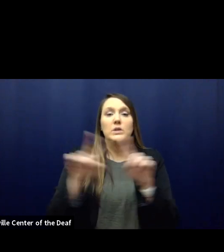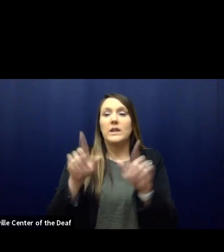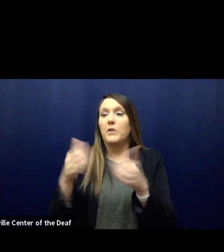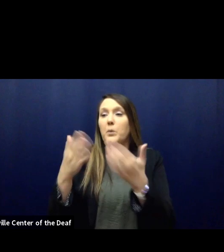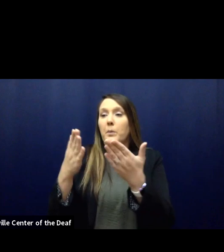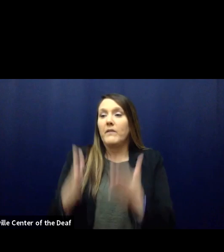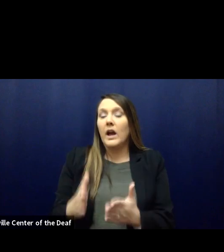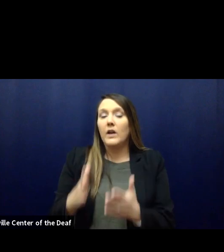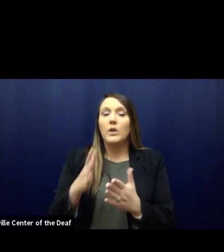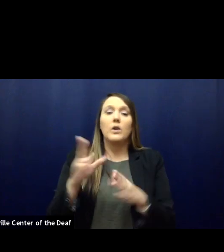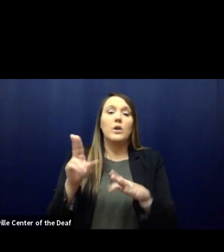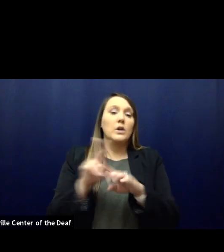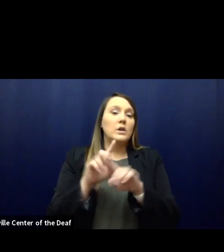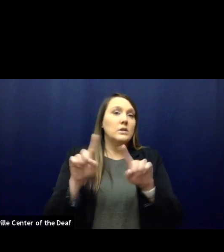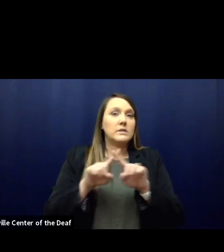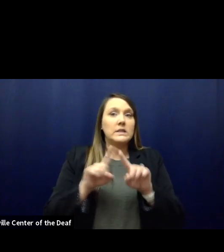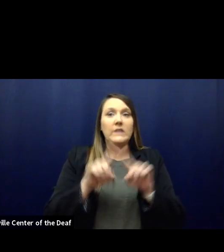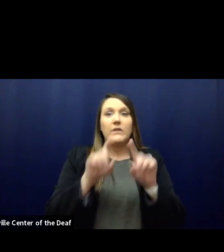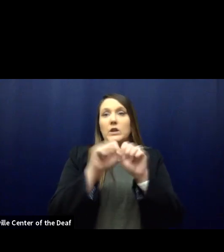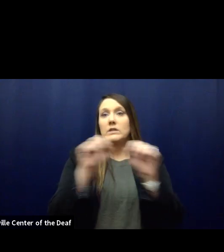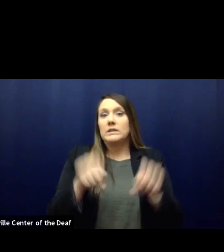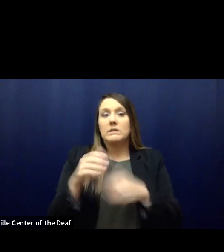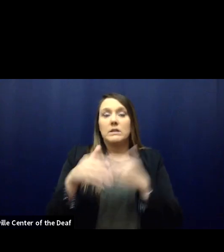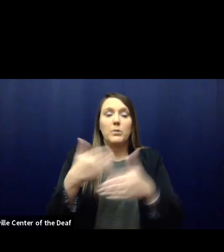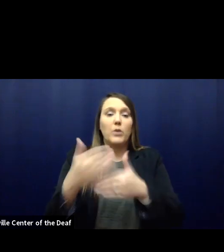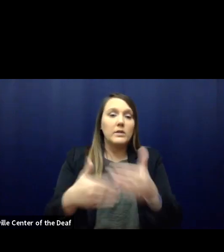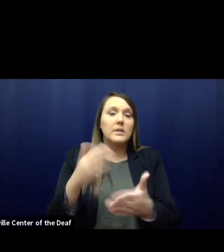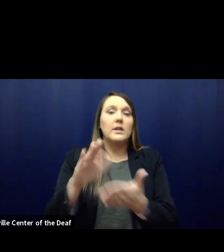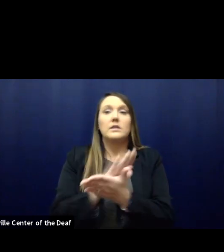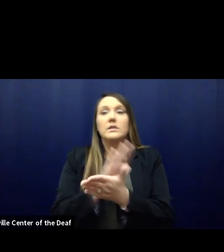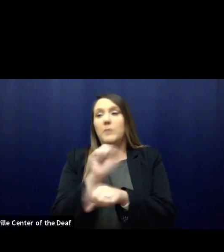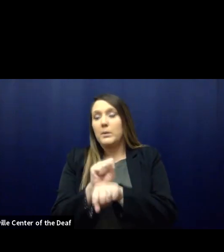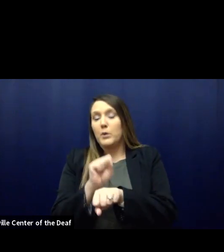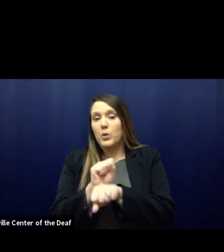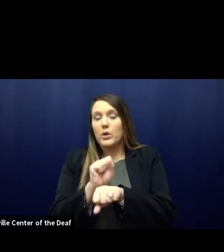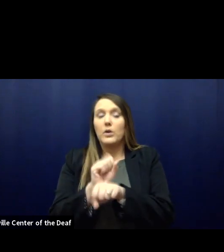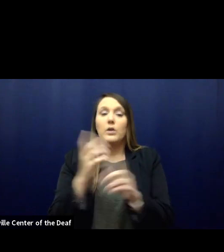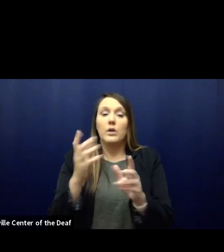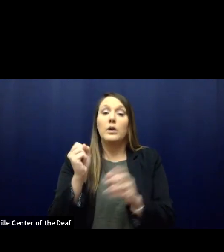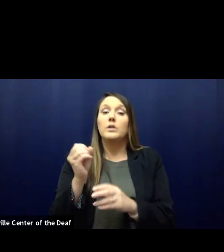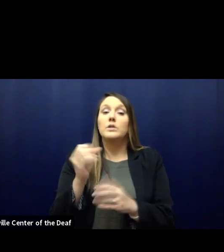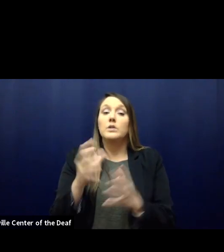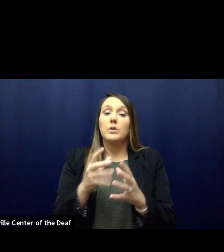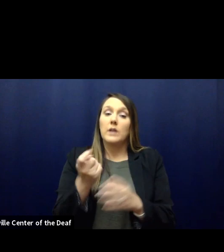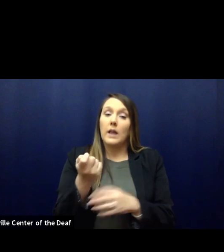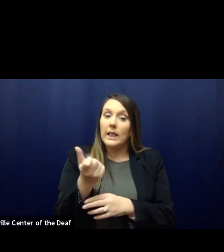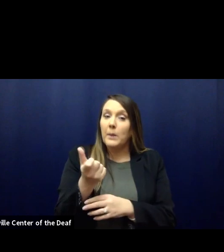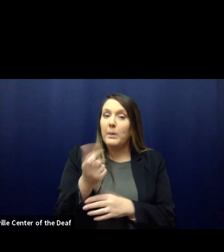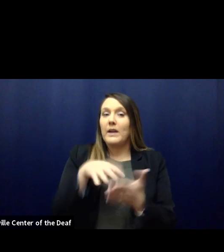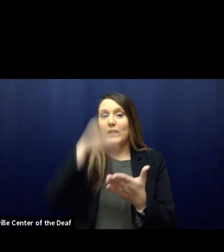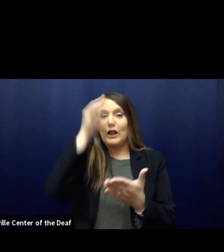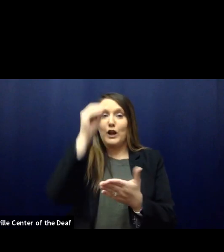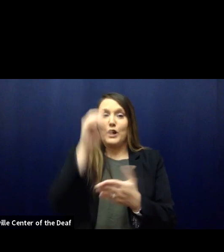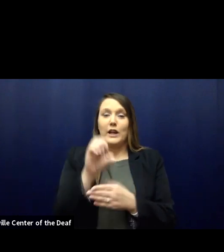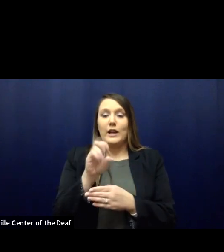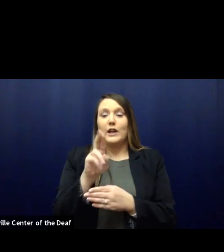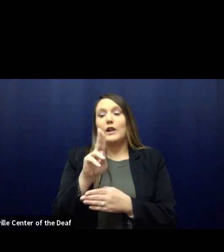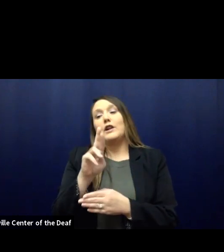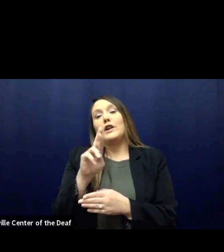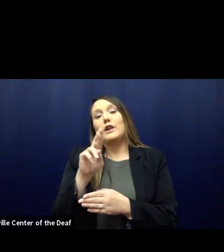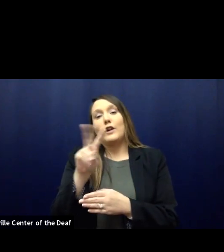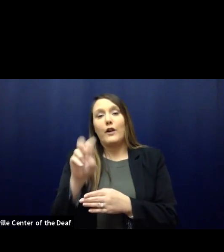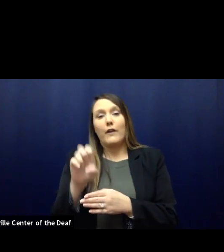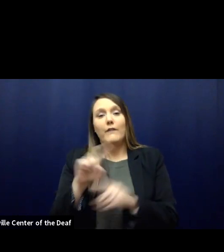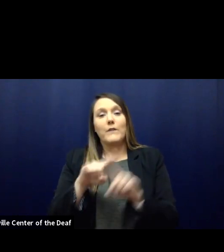require different system processes and paperwork. And so there was a little bit of a learning curve with this new one, but